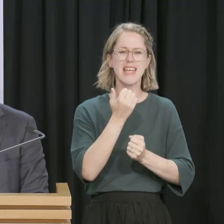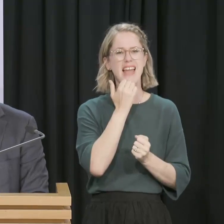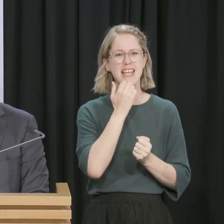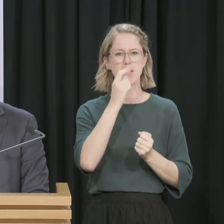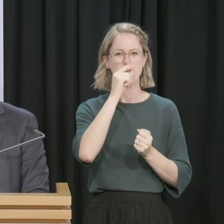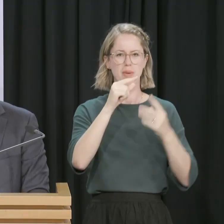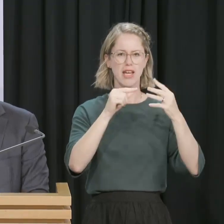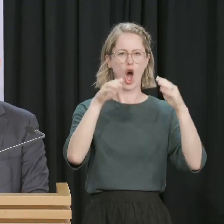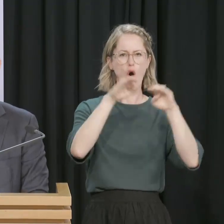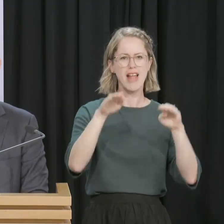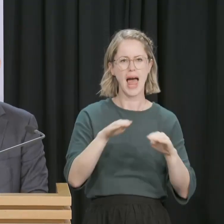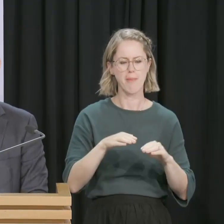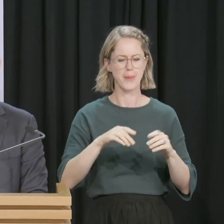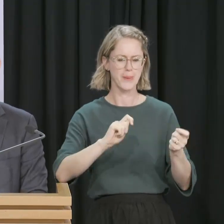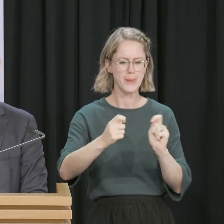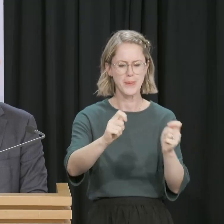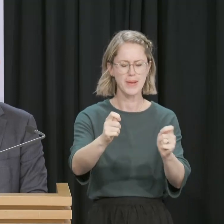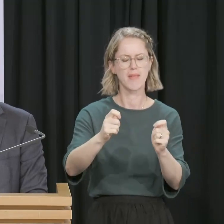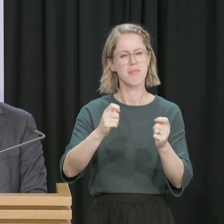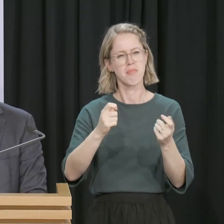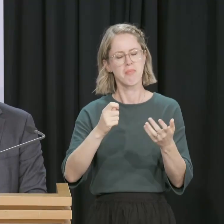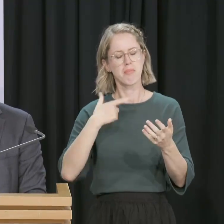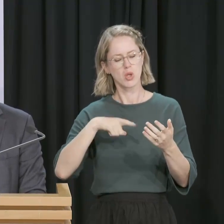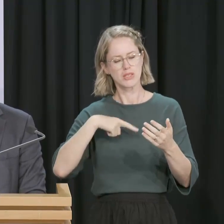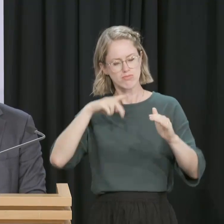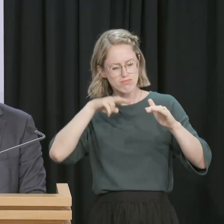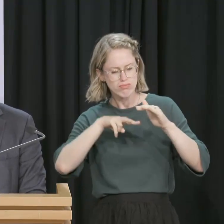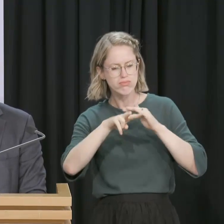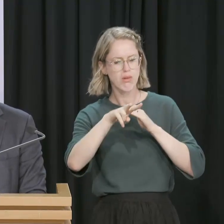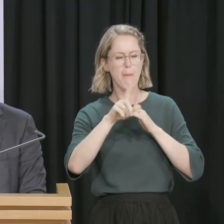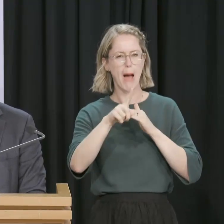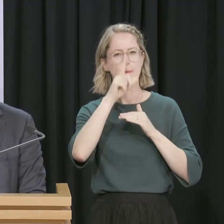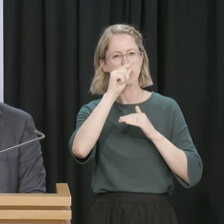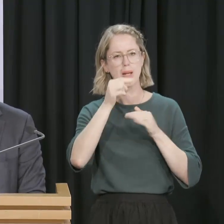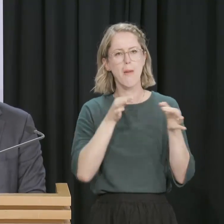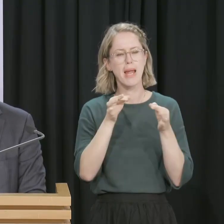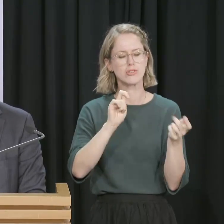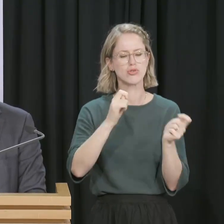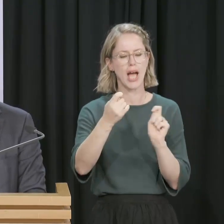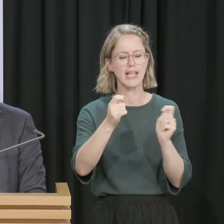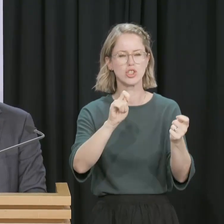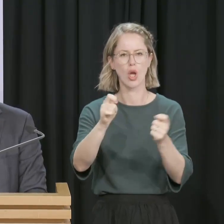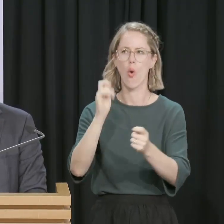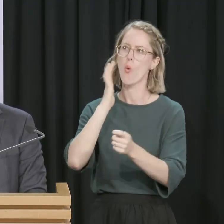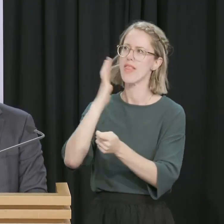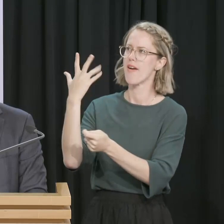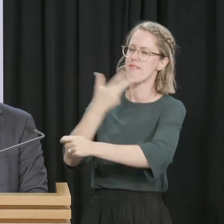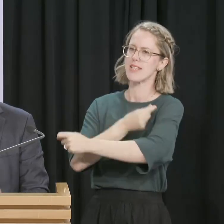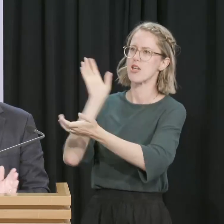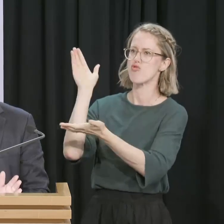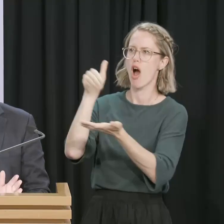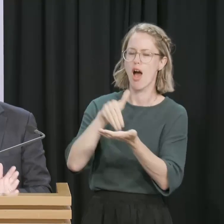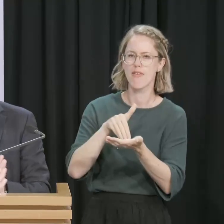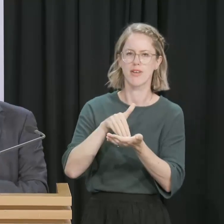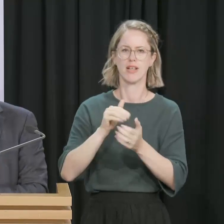modelling continues and also as we get greater certainty of our delivery schedule for vaccines, and conversations with Pfizer,